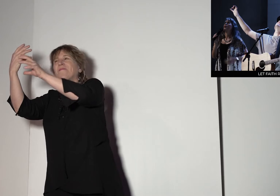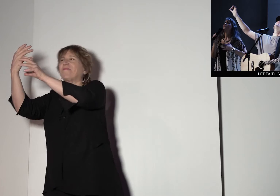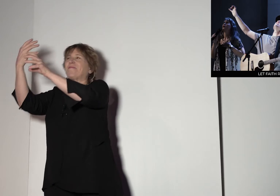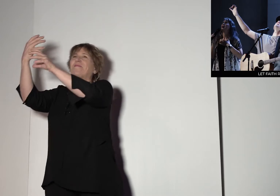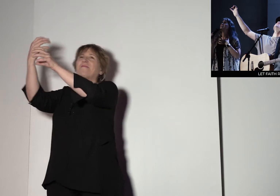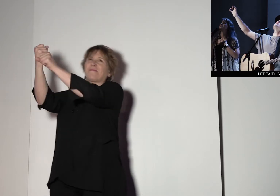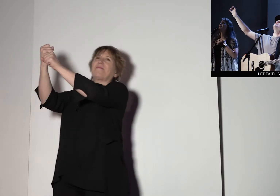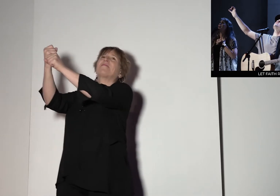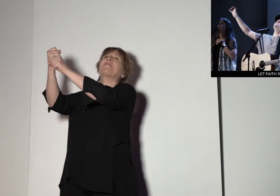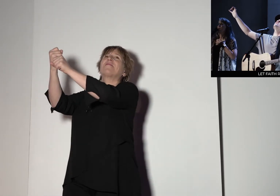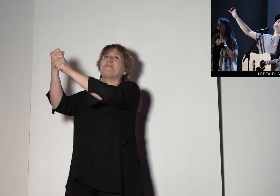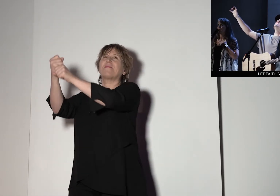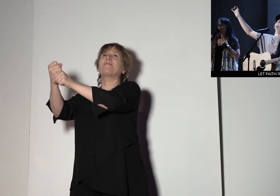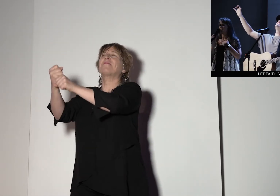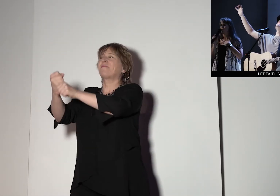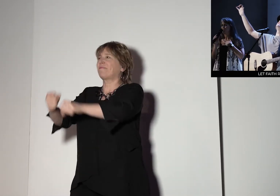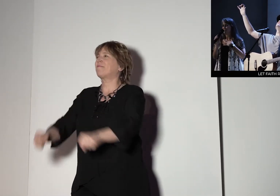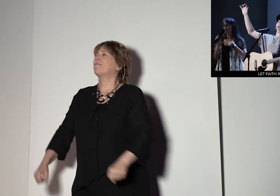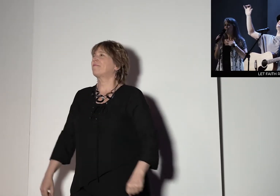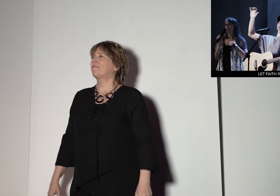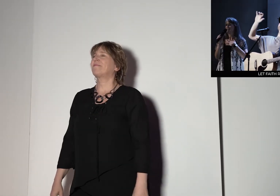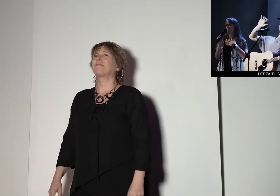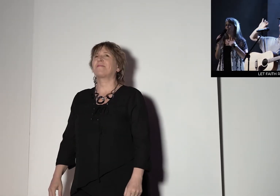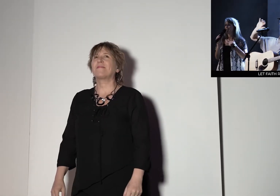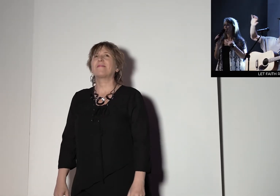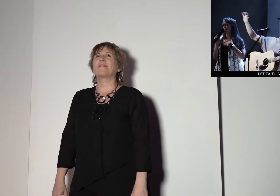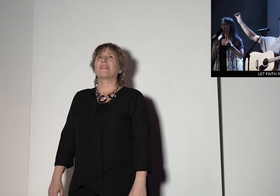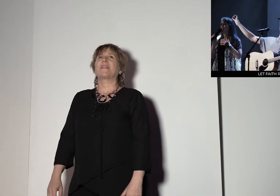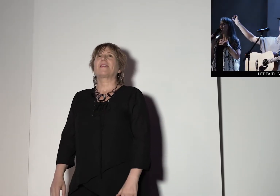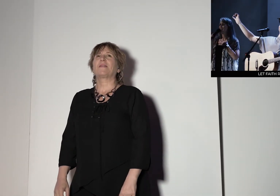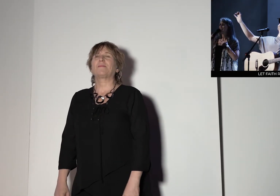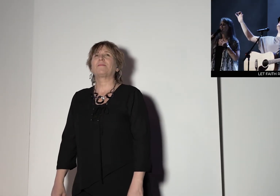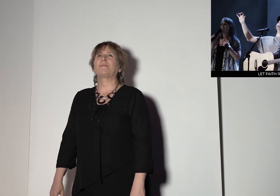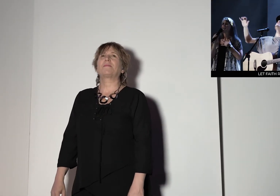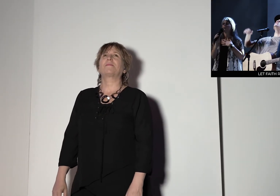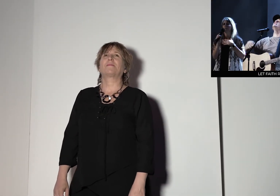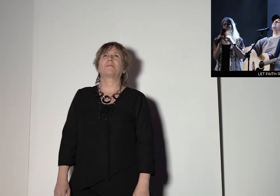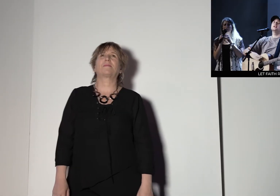faith rise up in me.